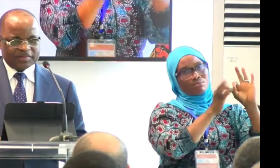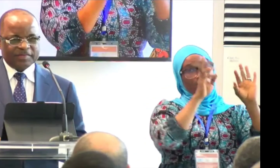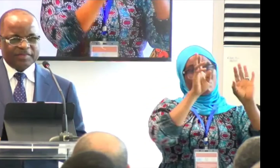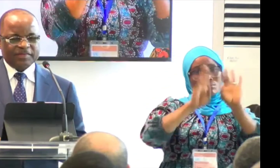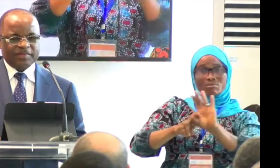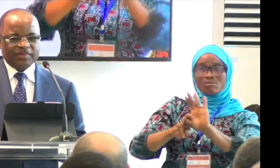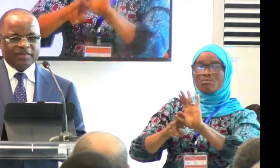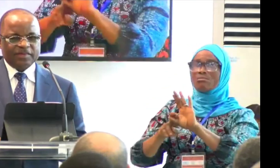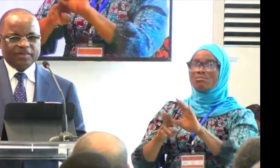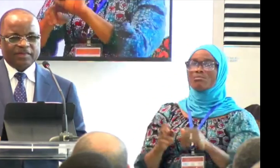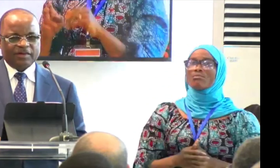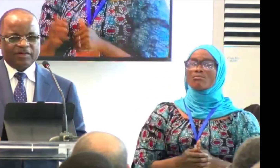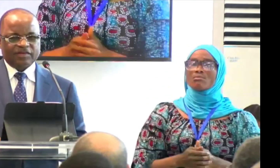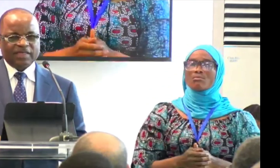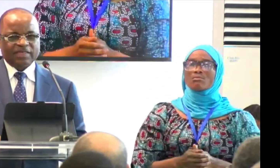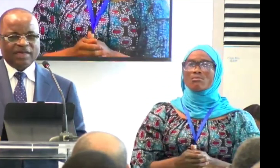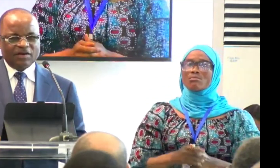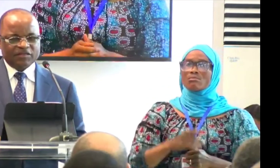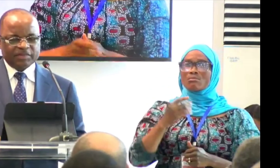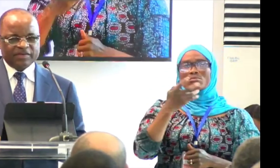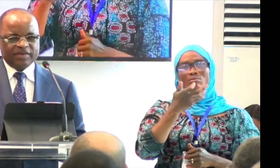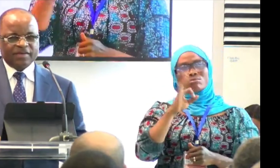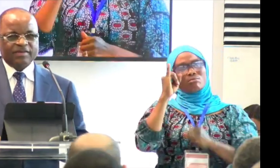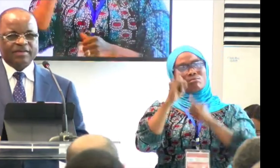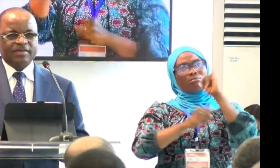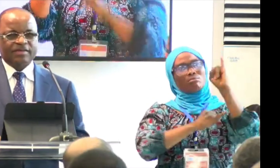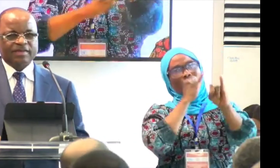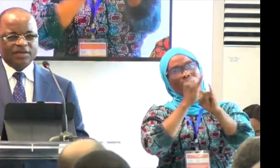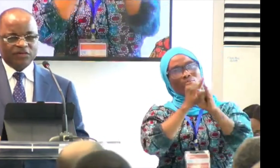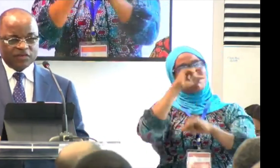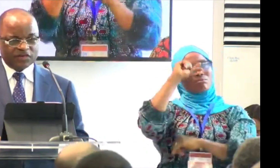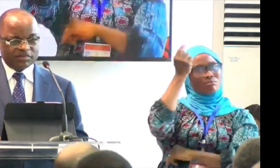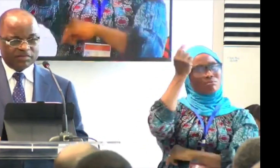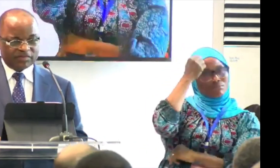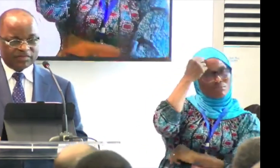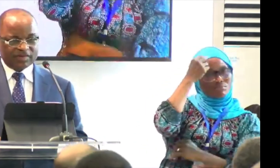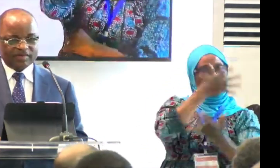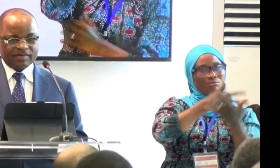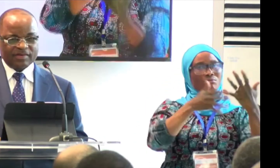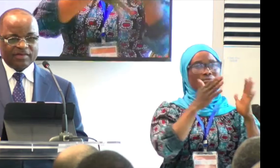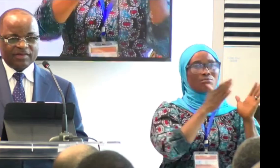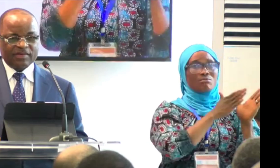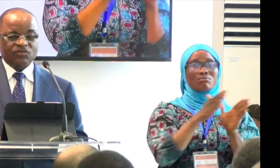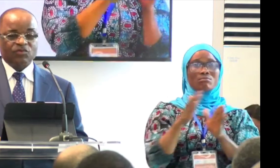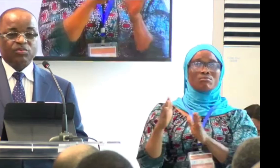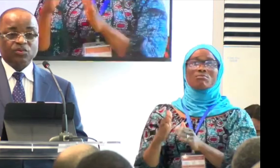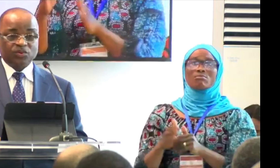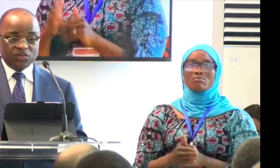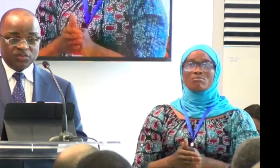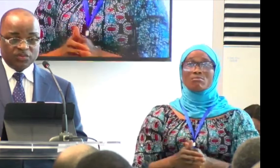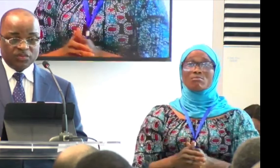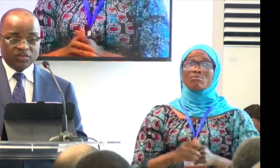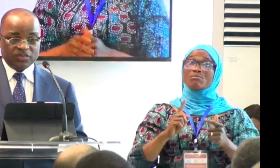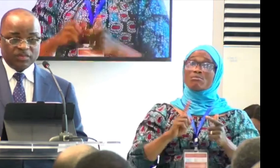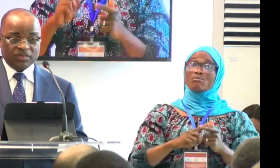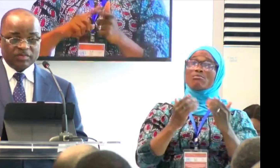chair of the intergovernmental negotiation process